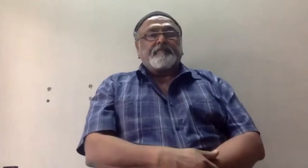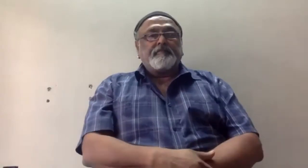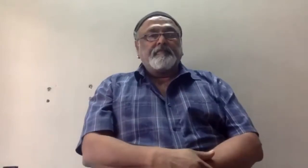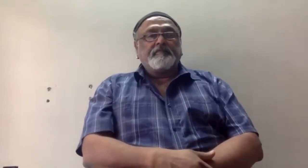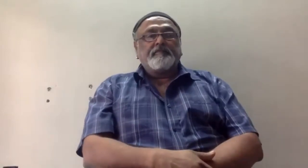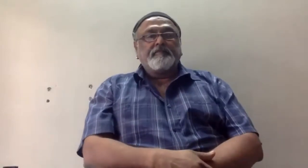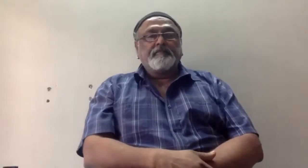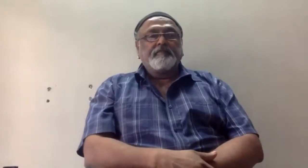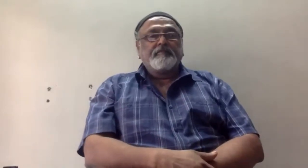Should we start?